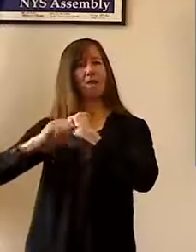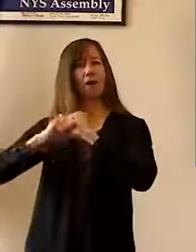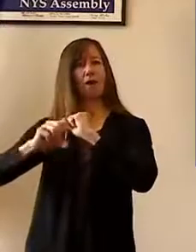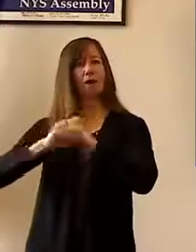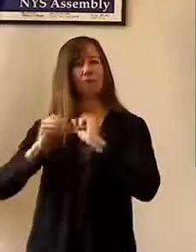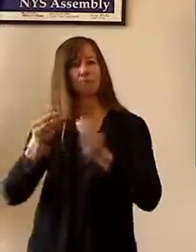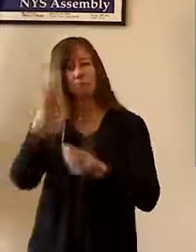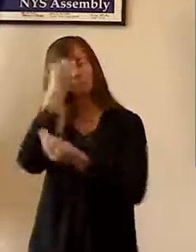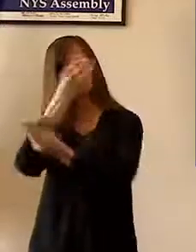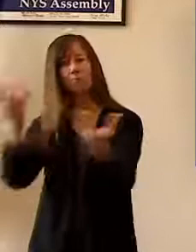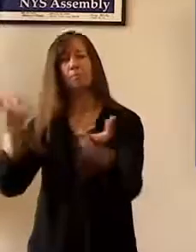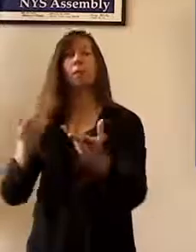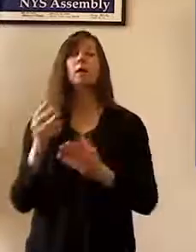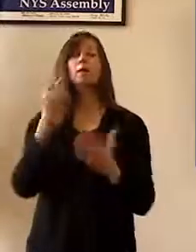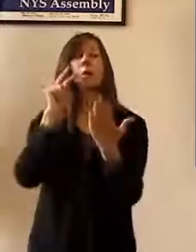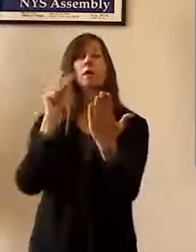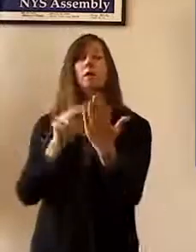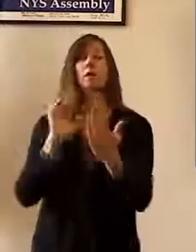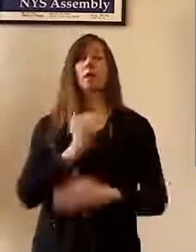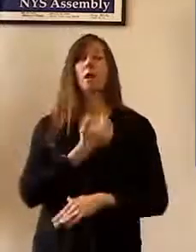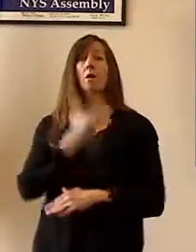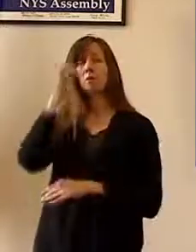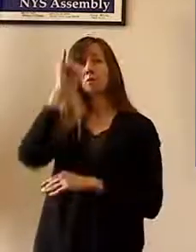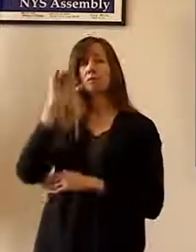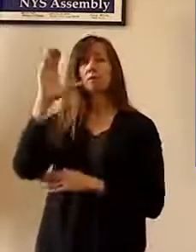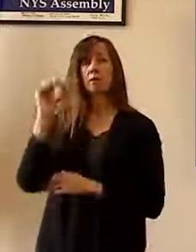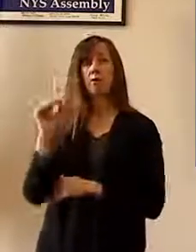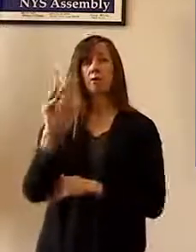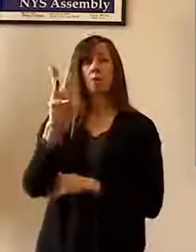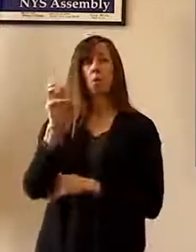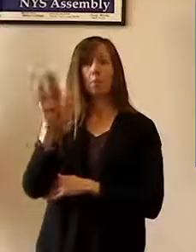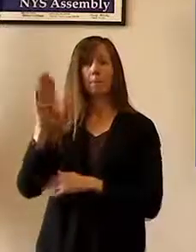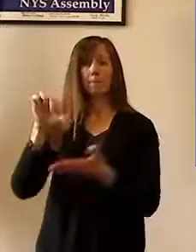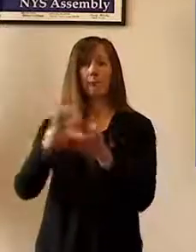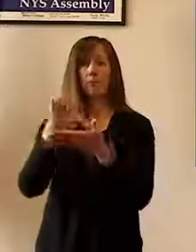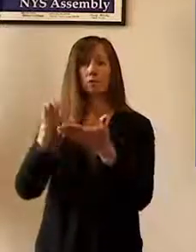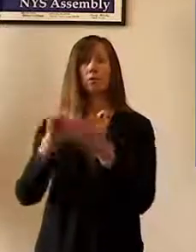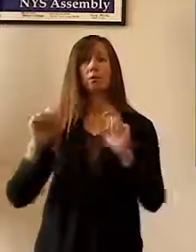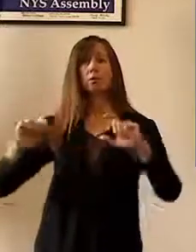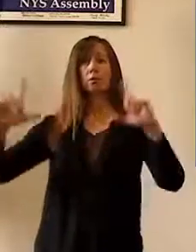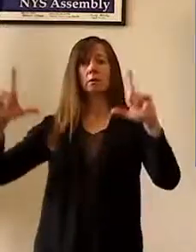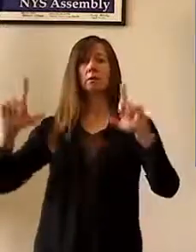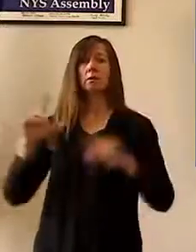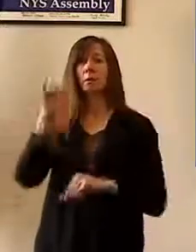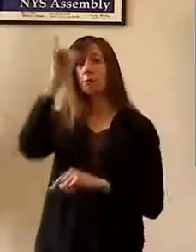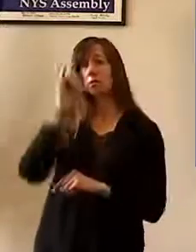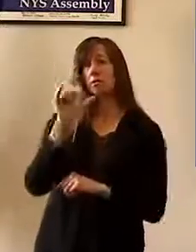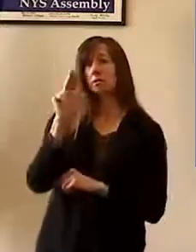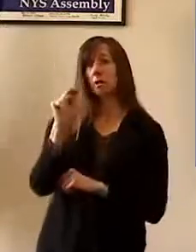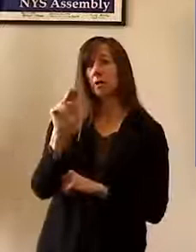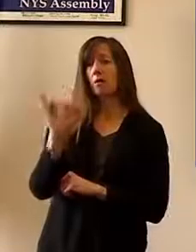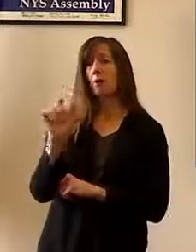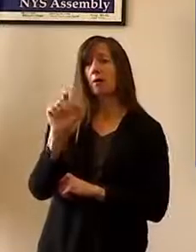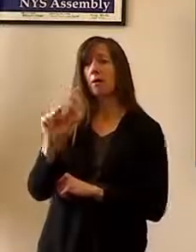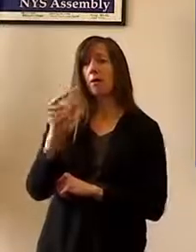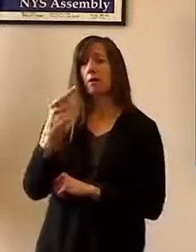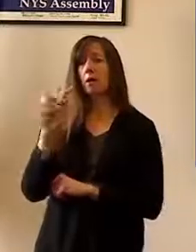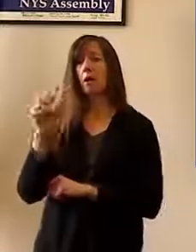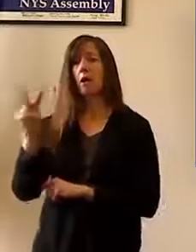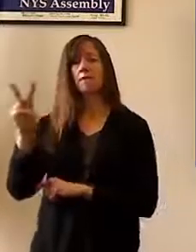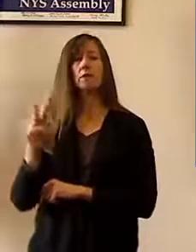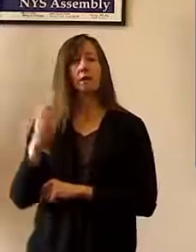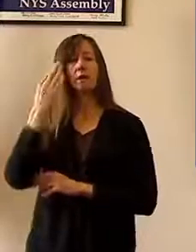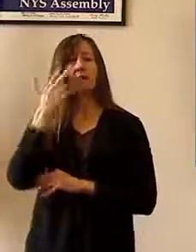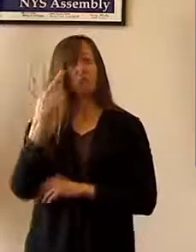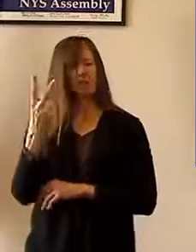county's website. You visit dutchessny.gov, you go to the vaccine update form, and you'll see the list. There's a list of all of those